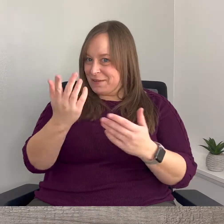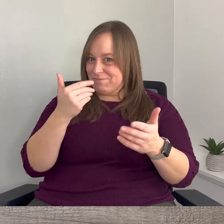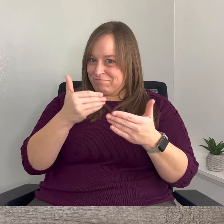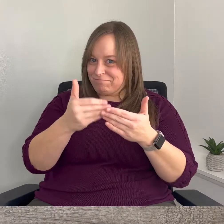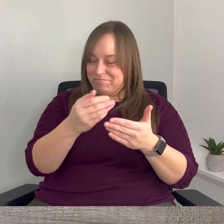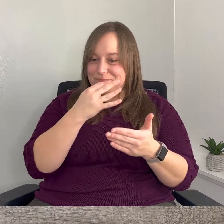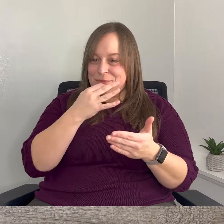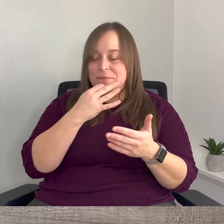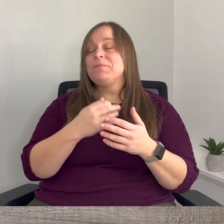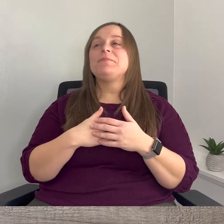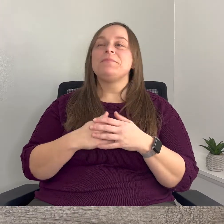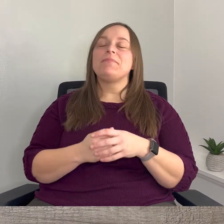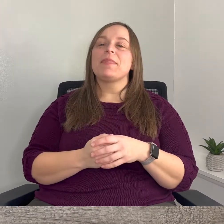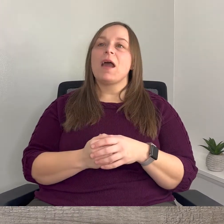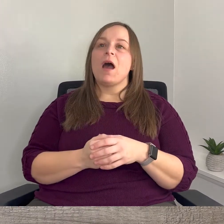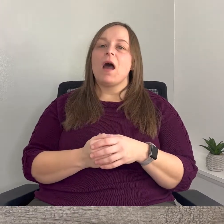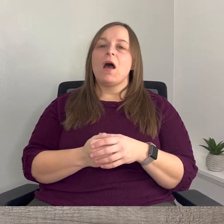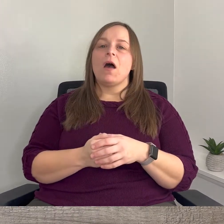St. Patrick's Day.